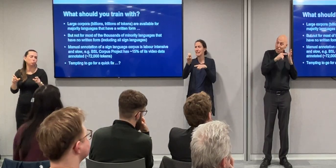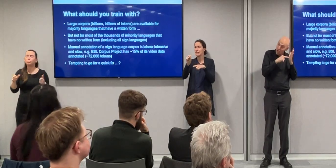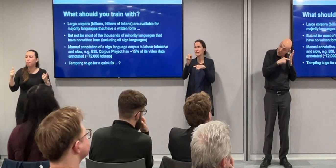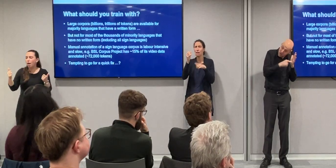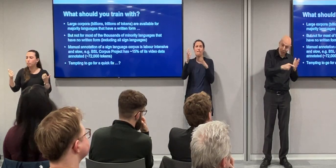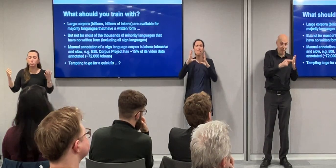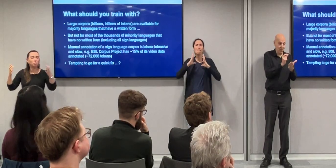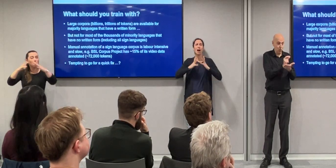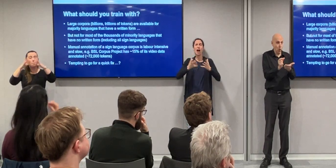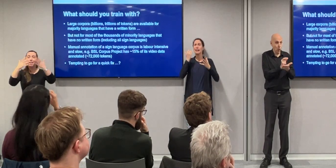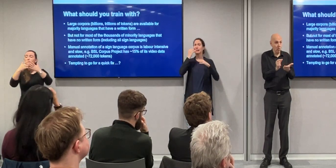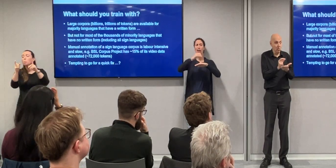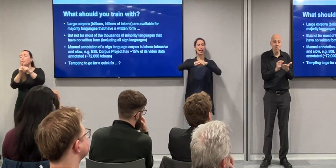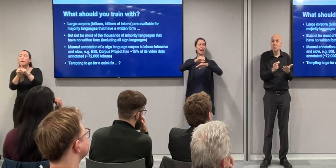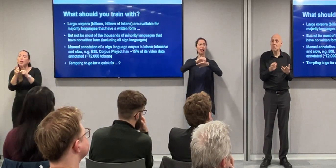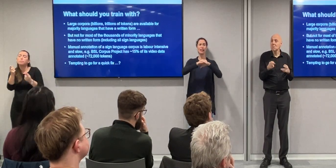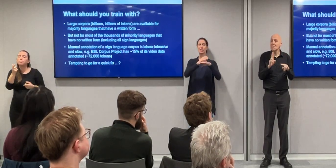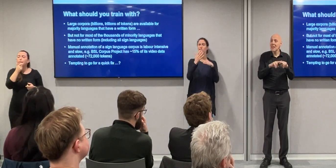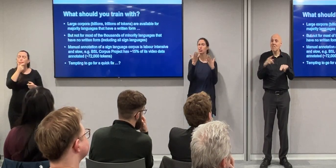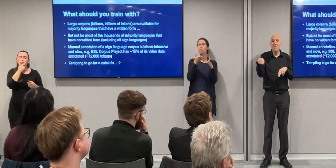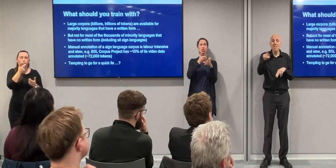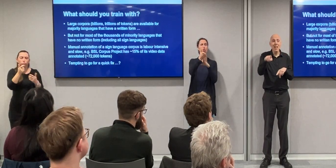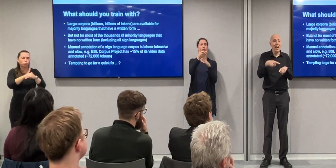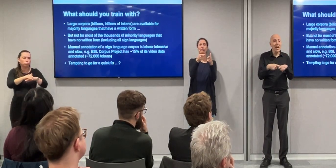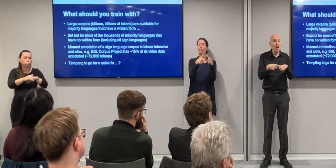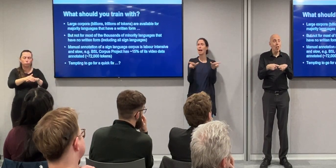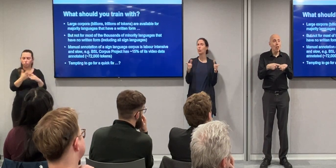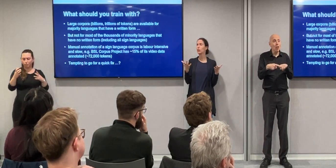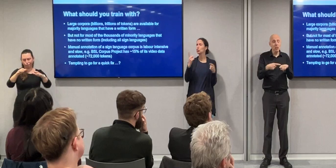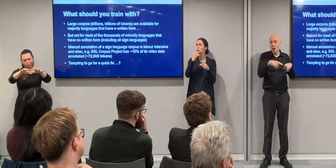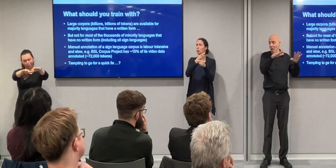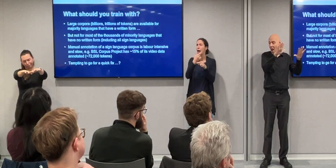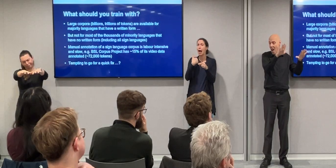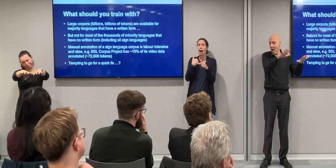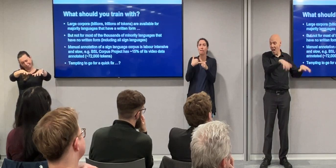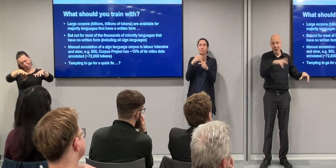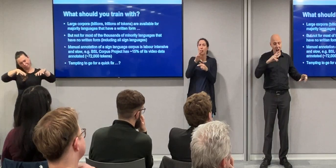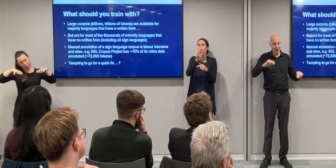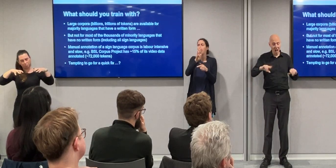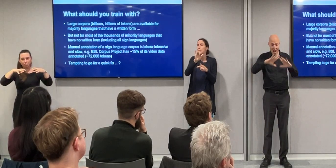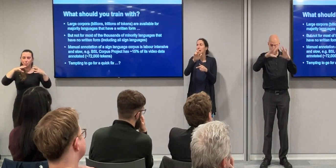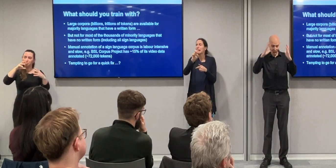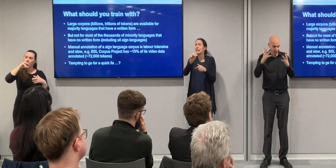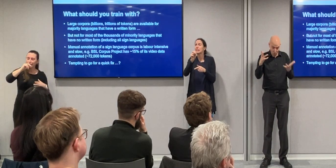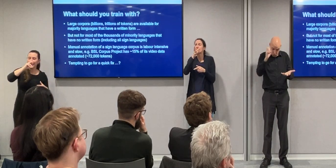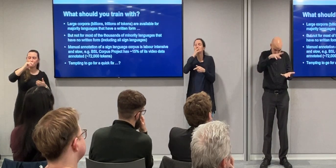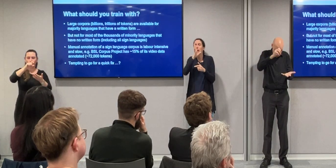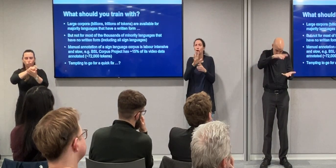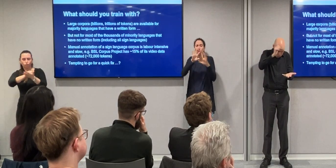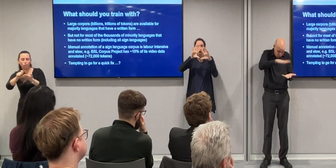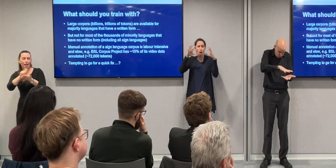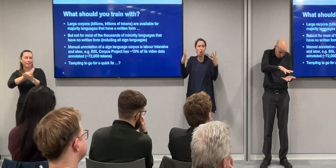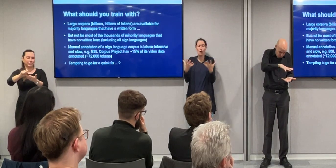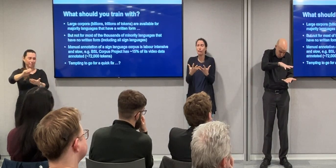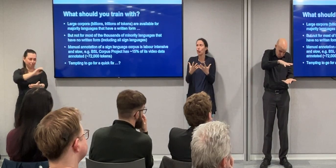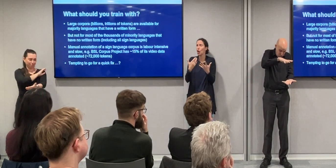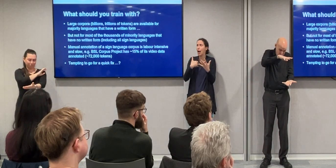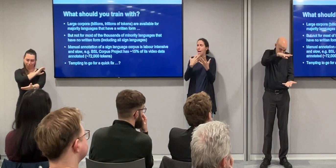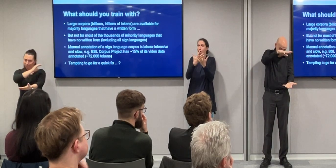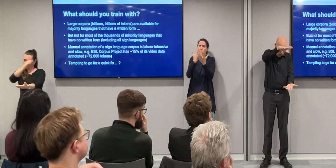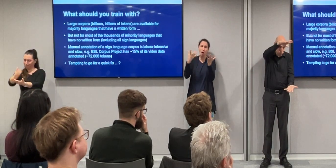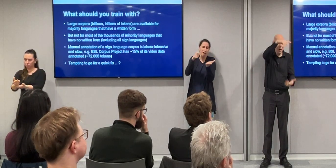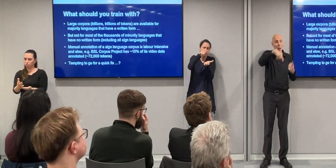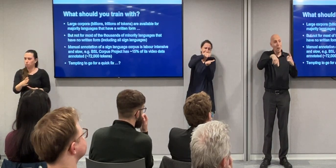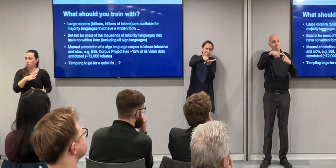majority language like English, which has billions of speakers around the world, and you have vast written